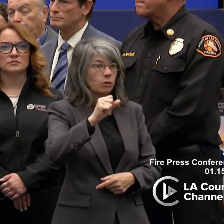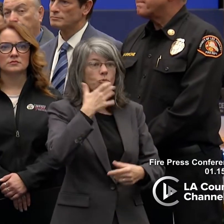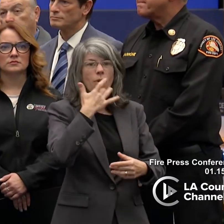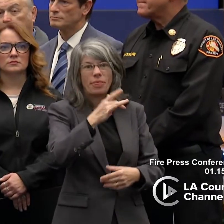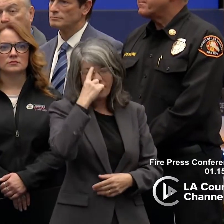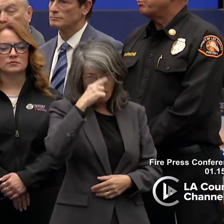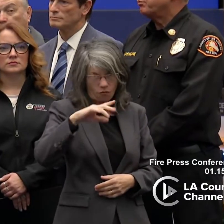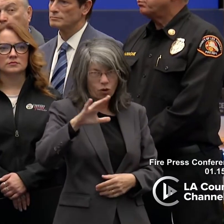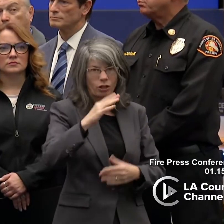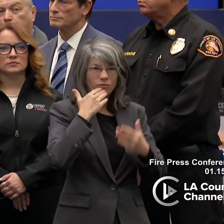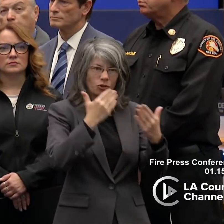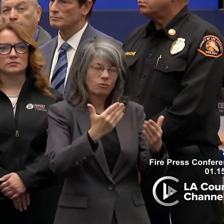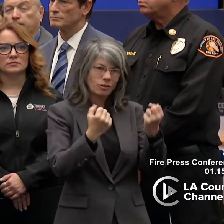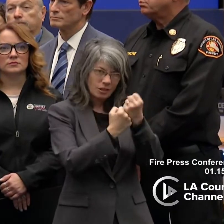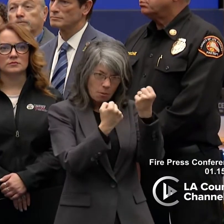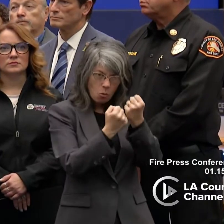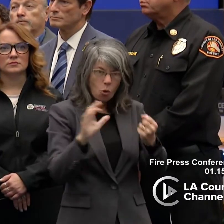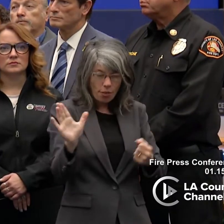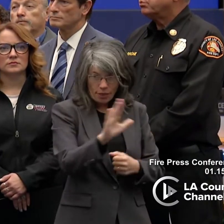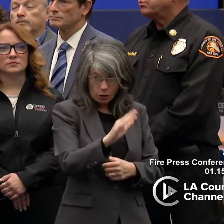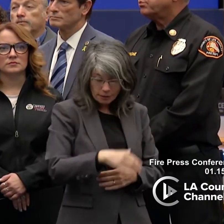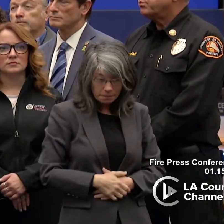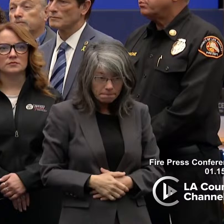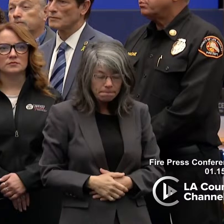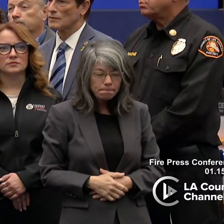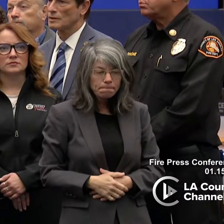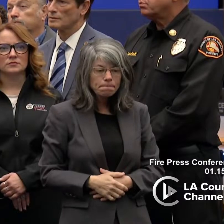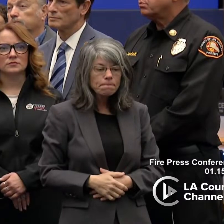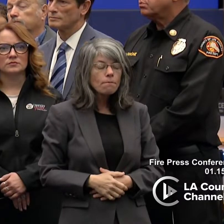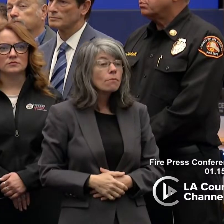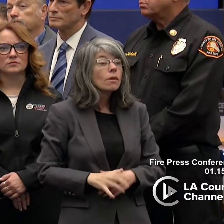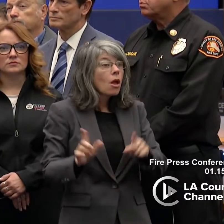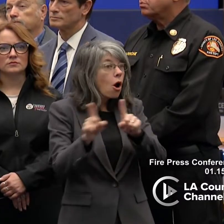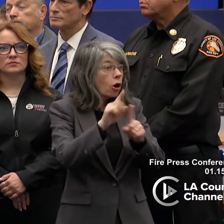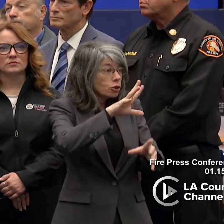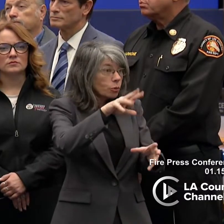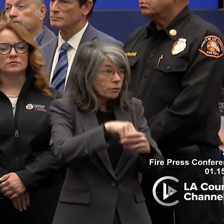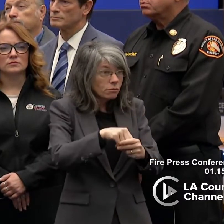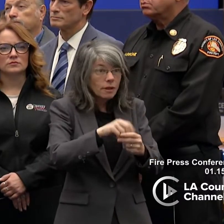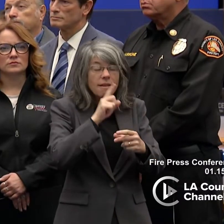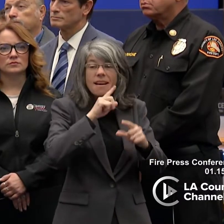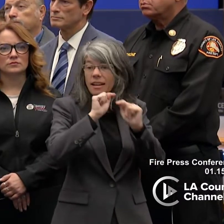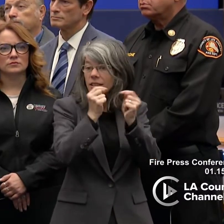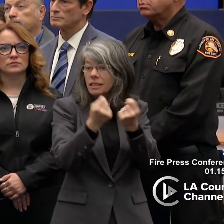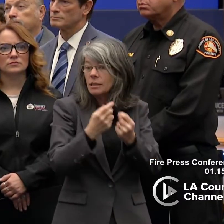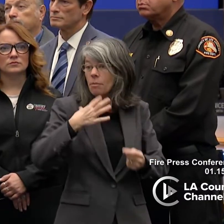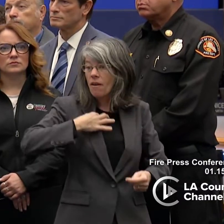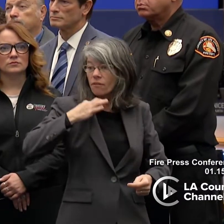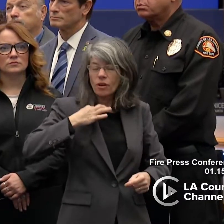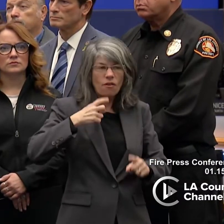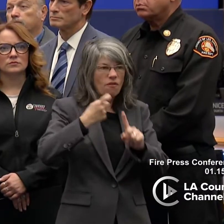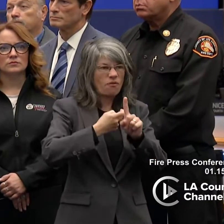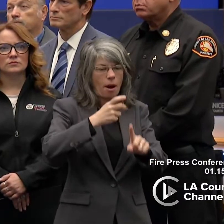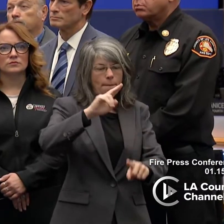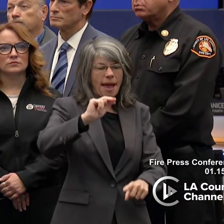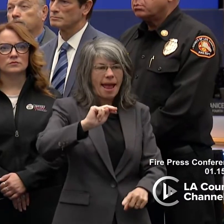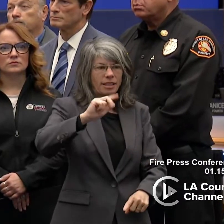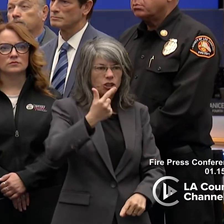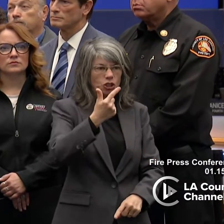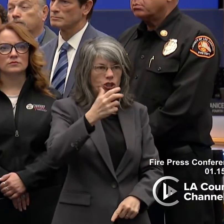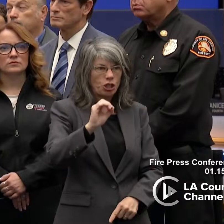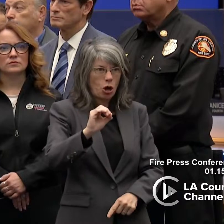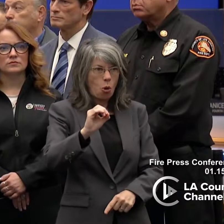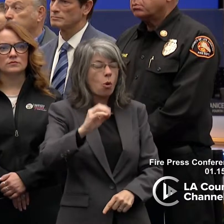their support. Excuse me. We're also introducing a team of volunteers from an NGO known as Team